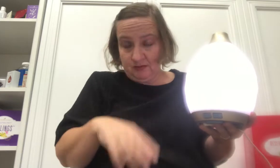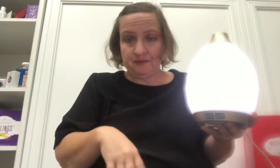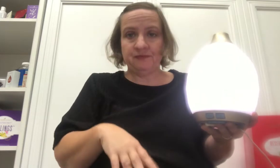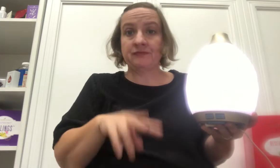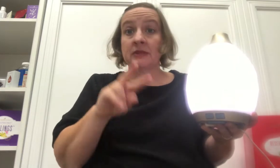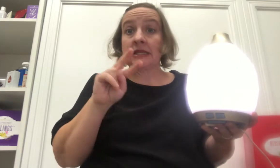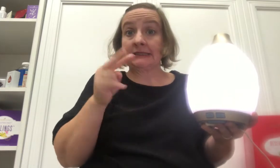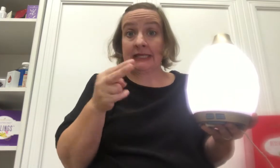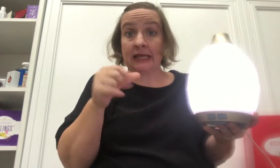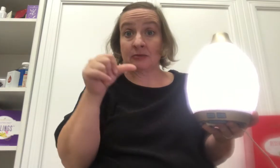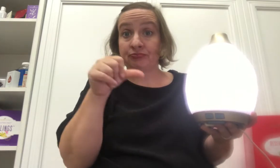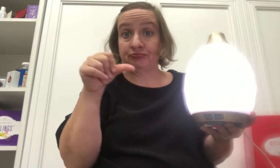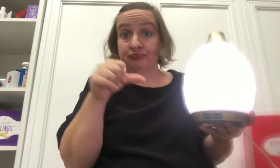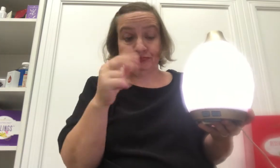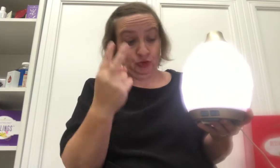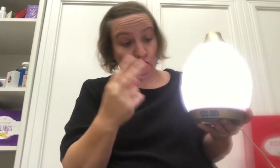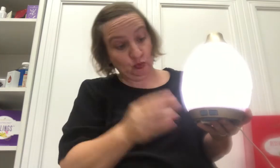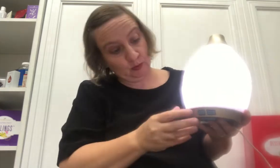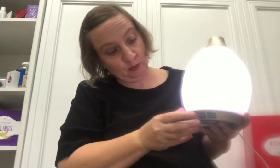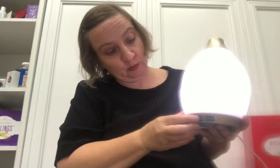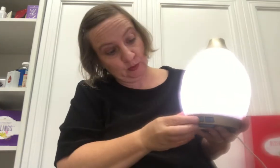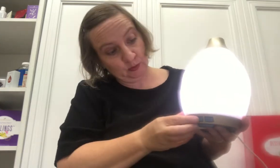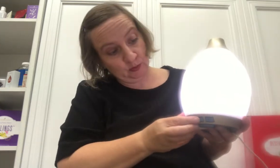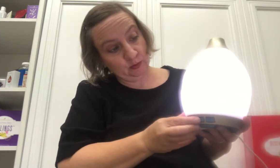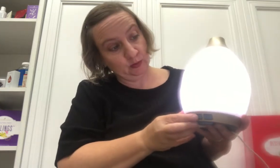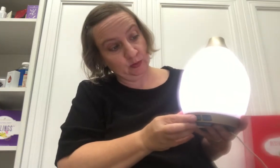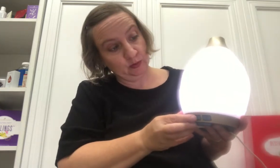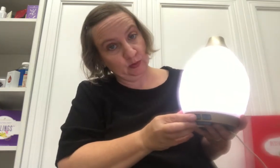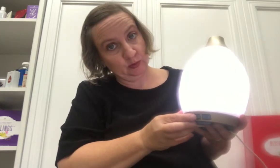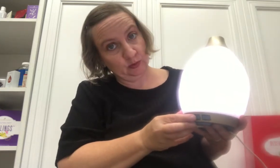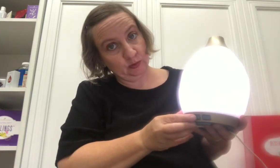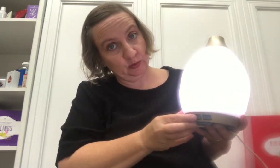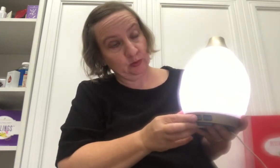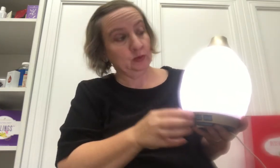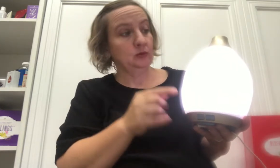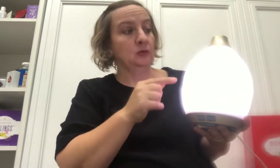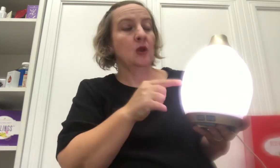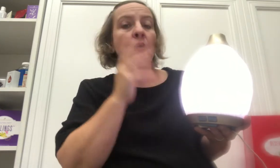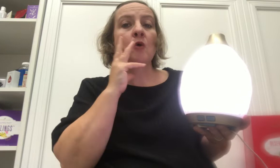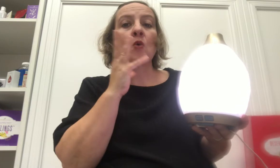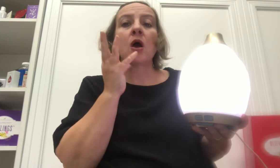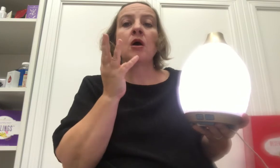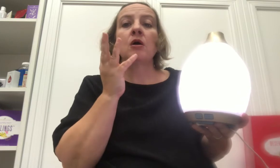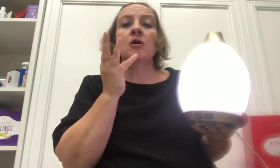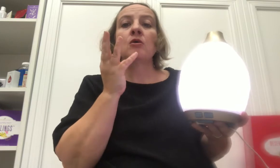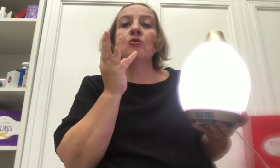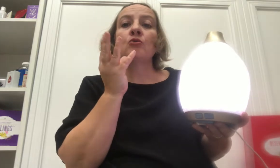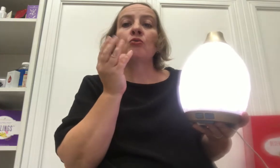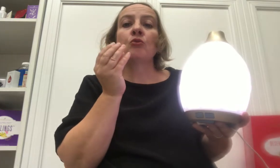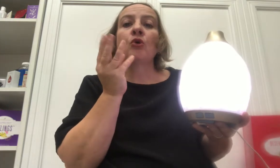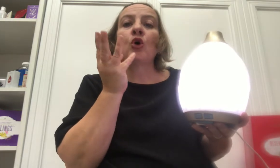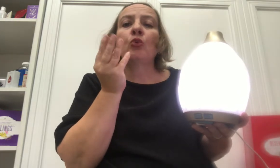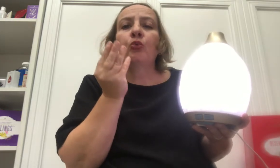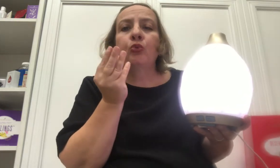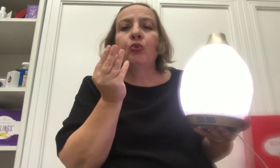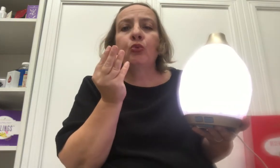for 5 to 6 hours at high speed. Now, if you were to push it twice, it will run at a lower